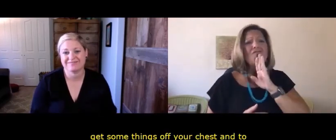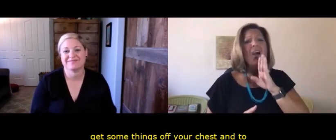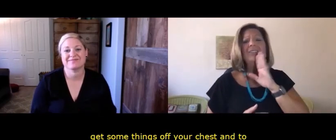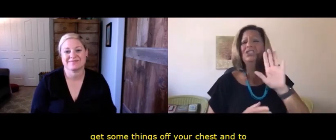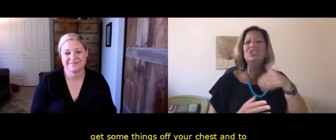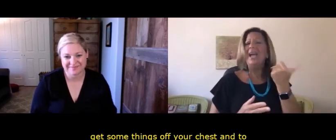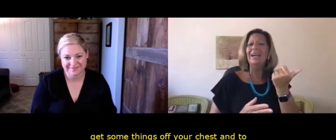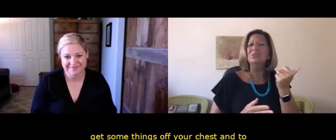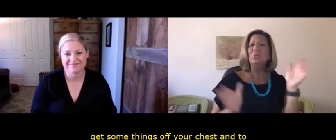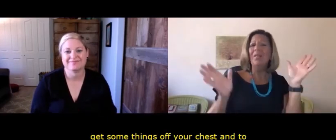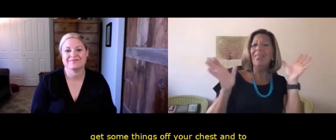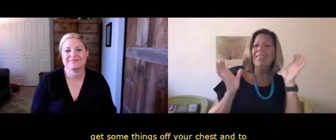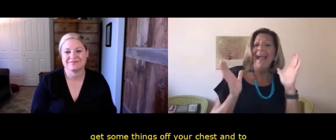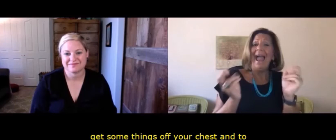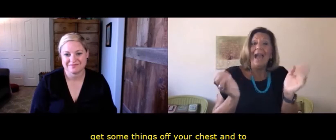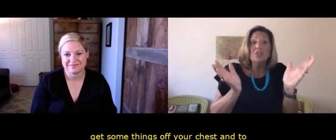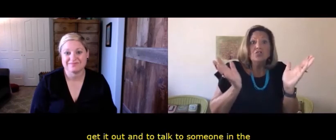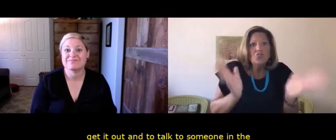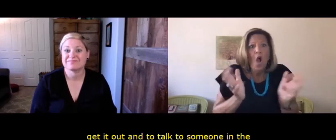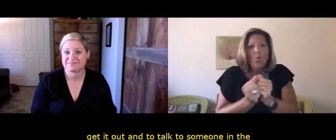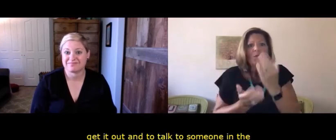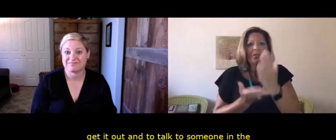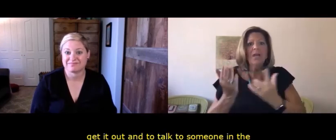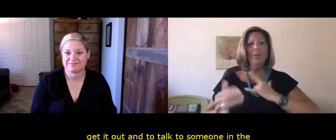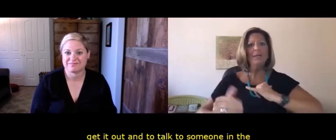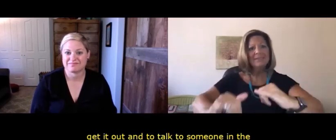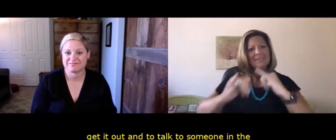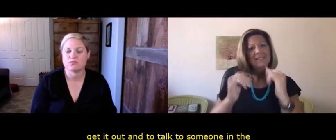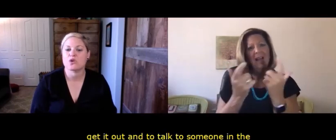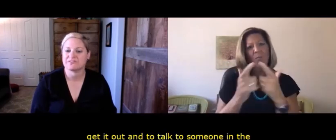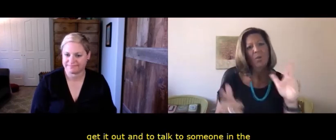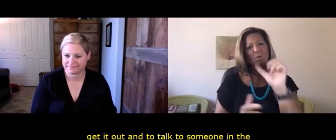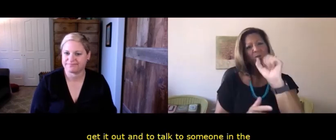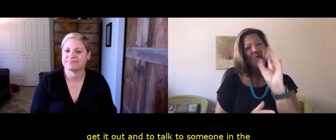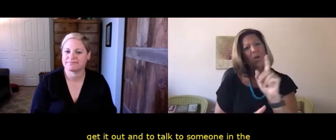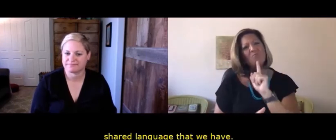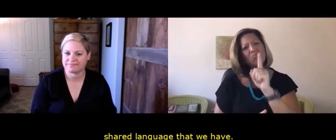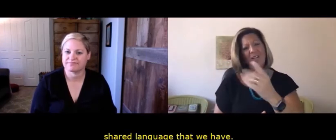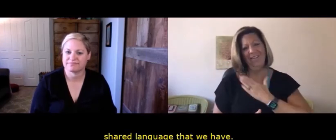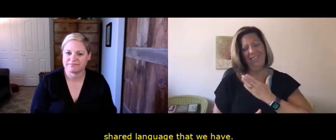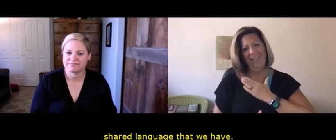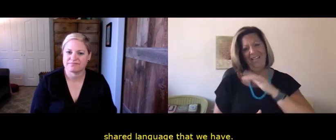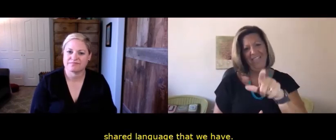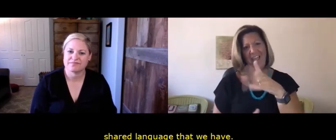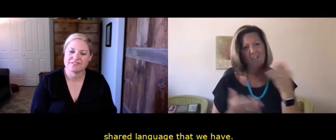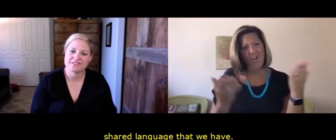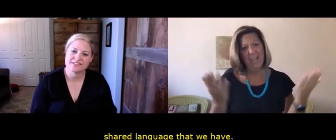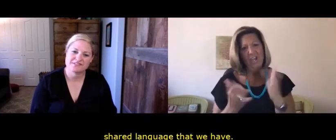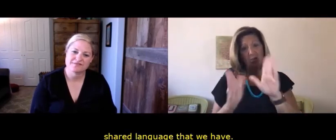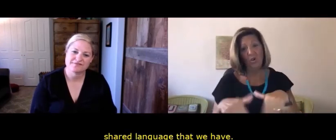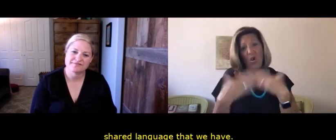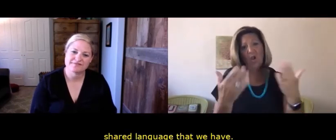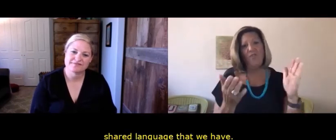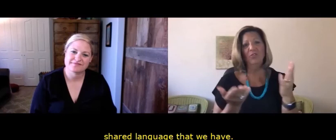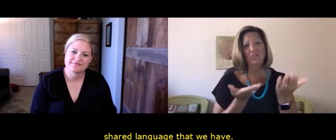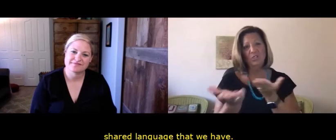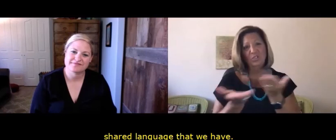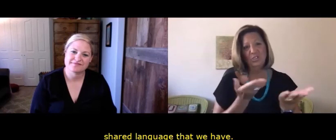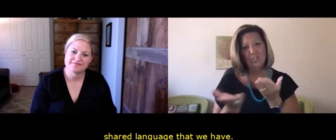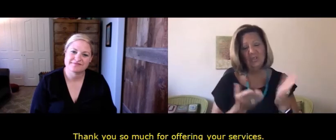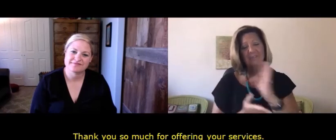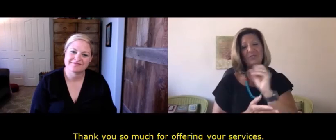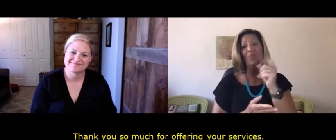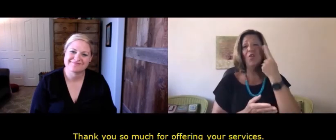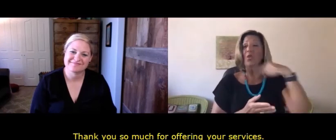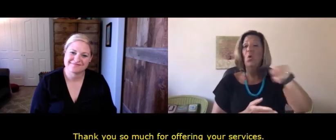sounding board to get some things off your chest, and to get it out and to talk to someone in the shared language that we